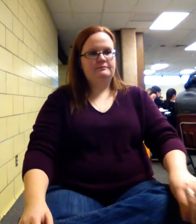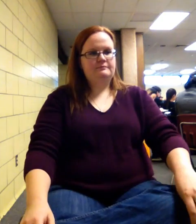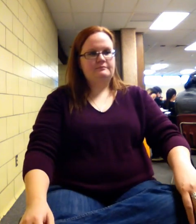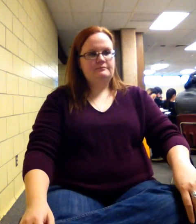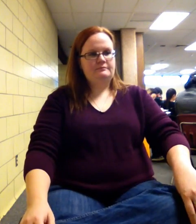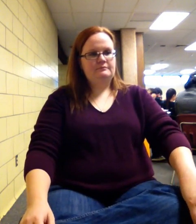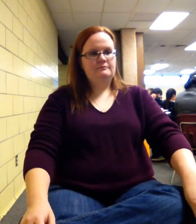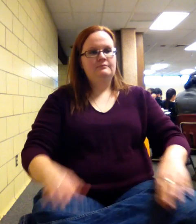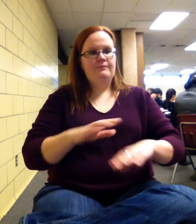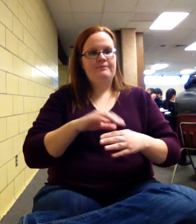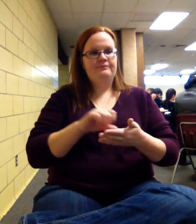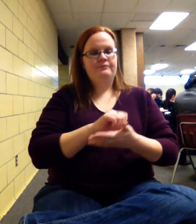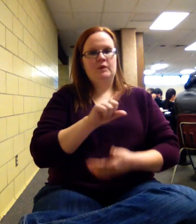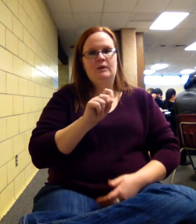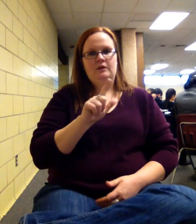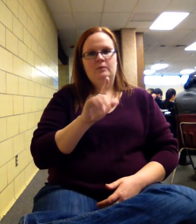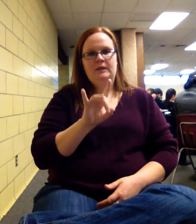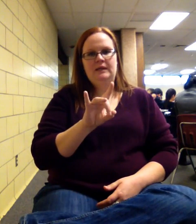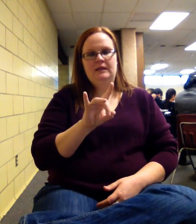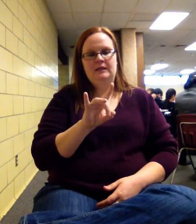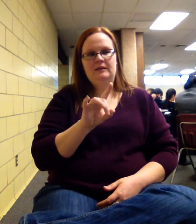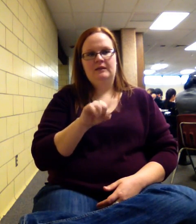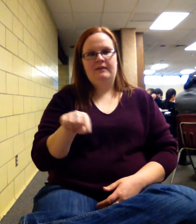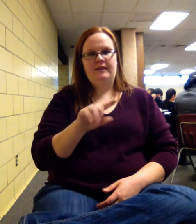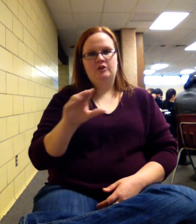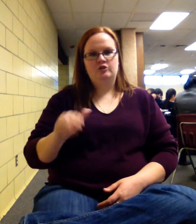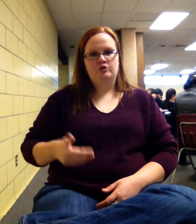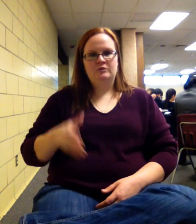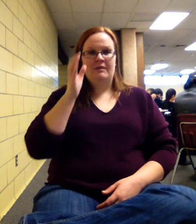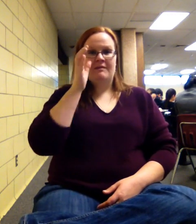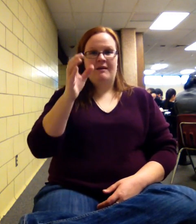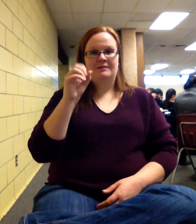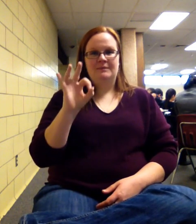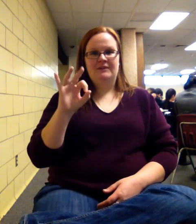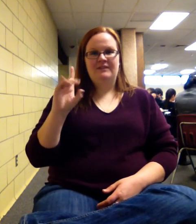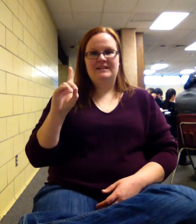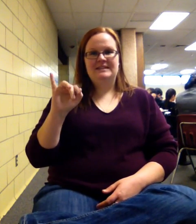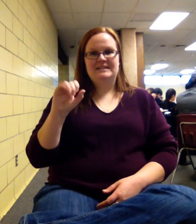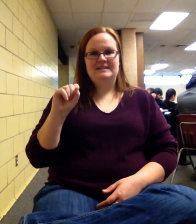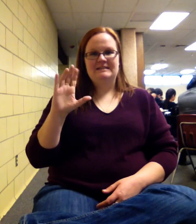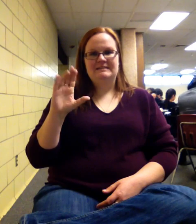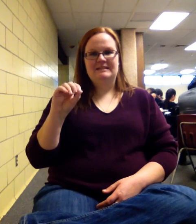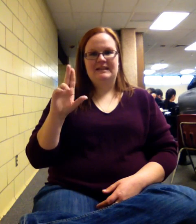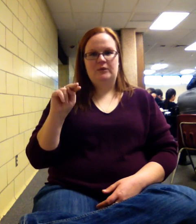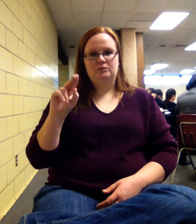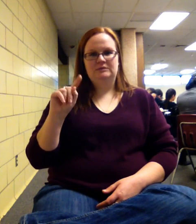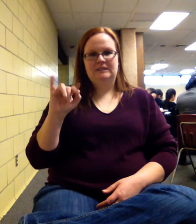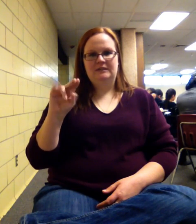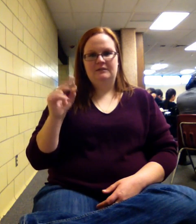On page 128, they introduce the concept of discounting. Discounting is moving from the